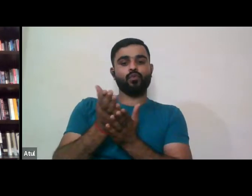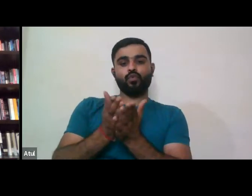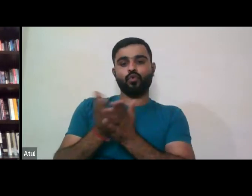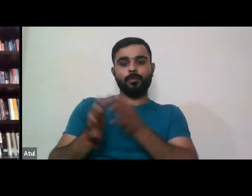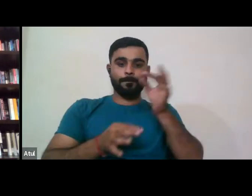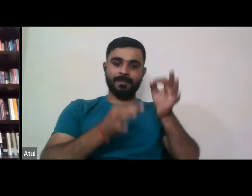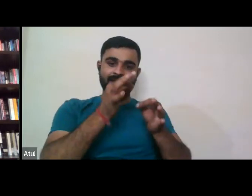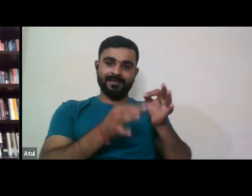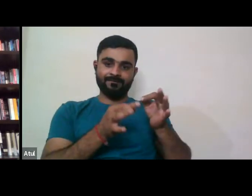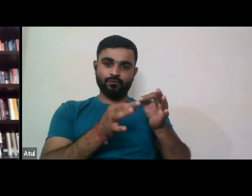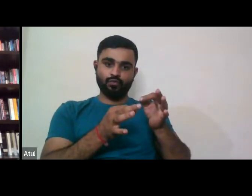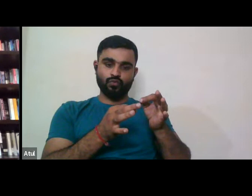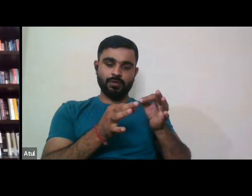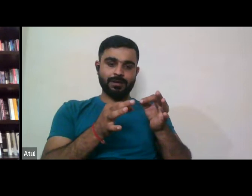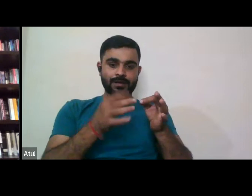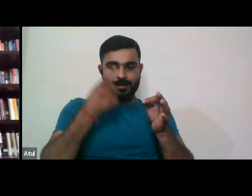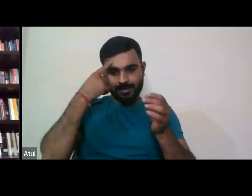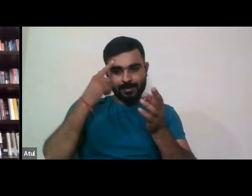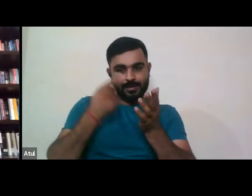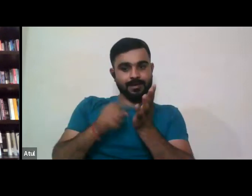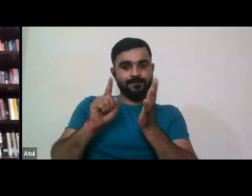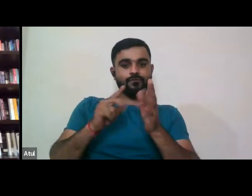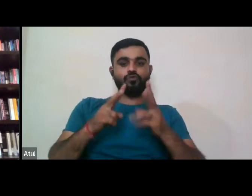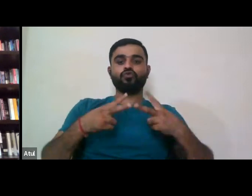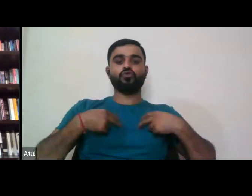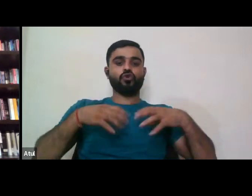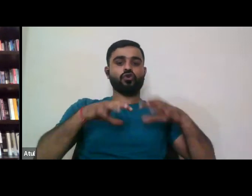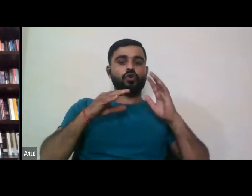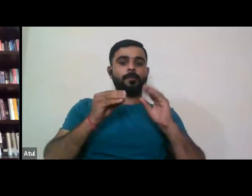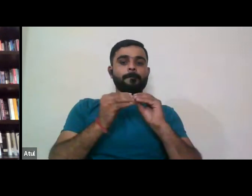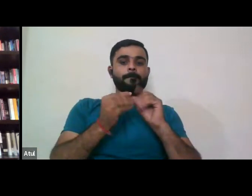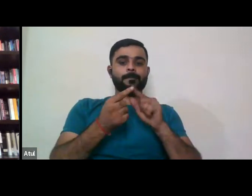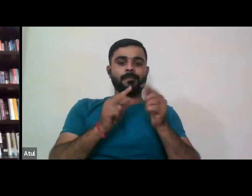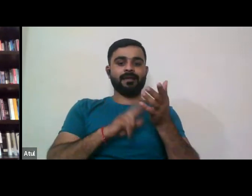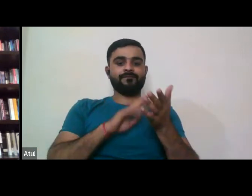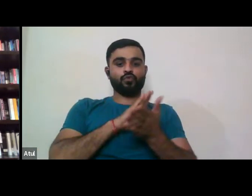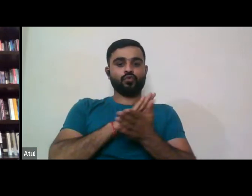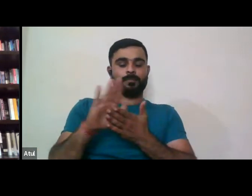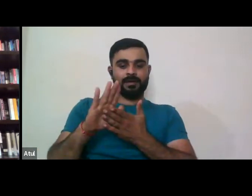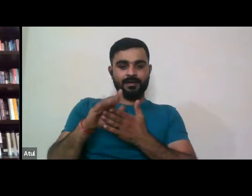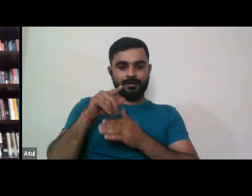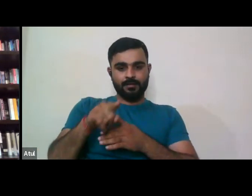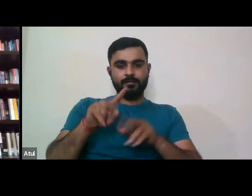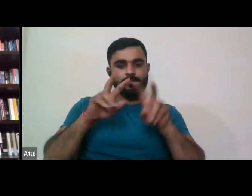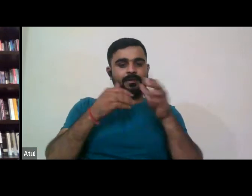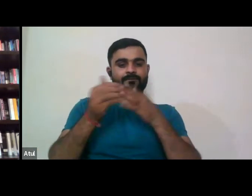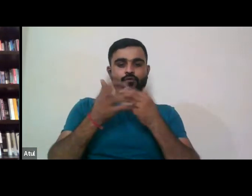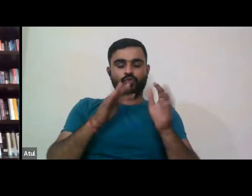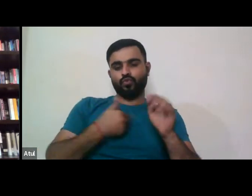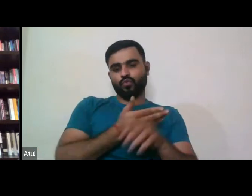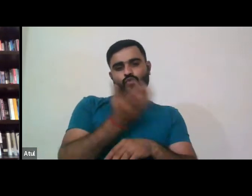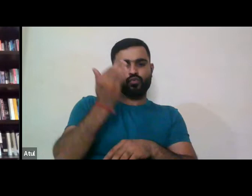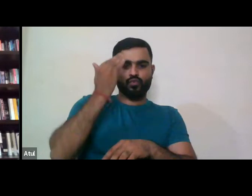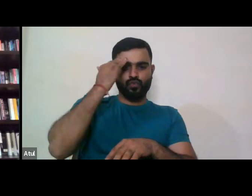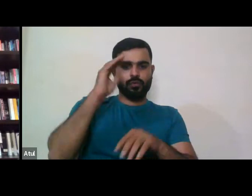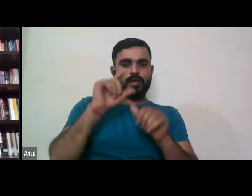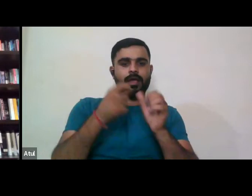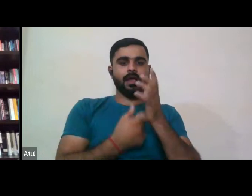judges are assigned to a constitution bench. Constitution bench matters, as we all know, is under